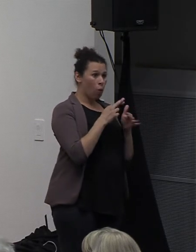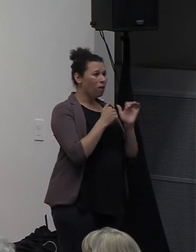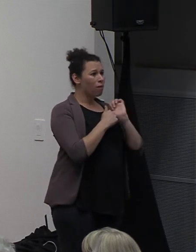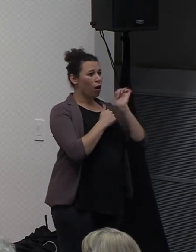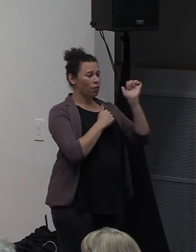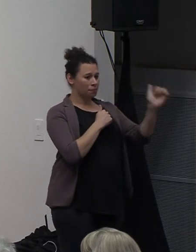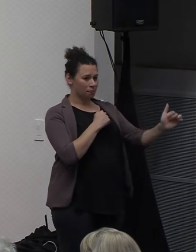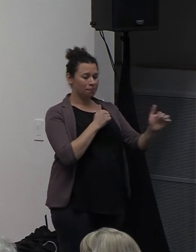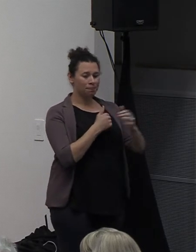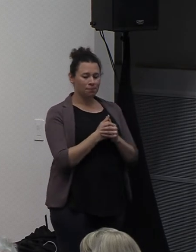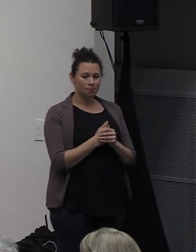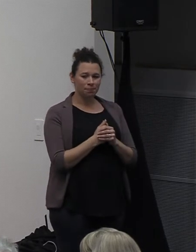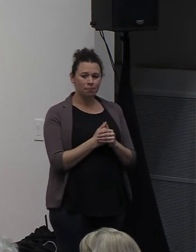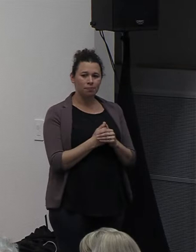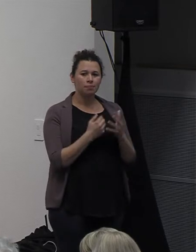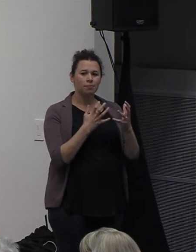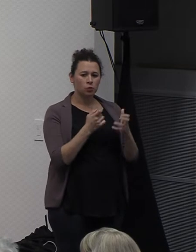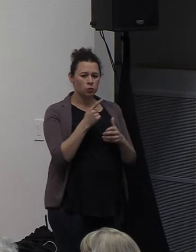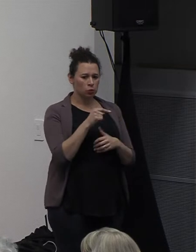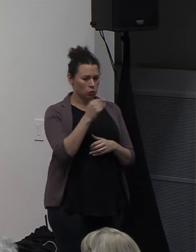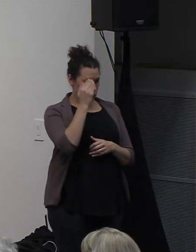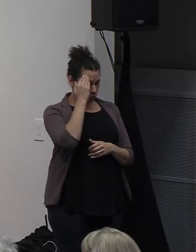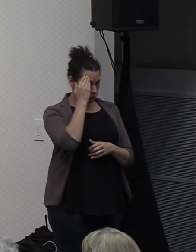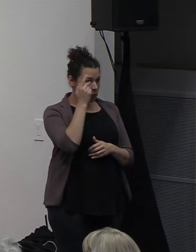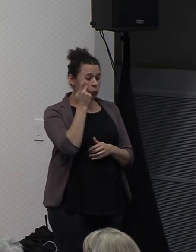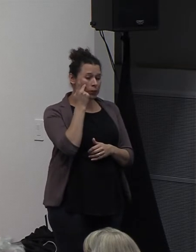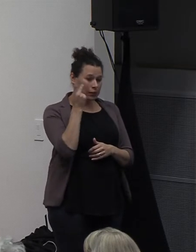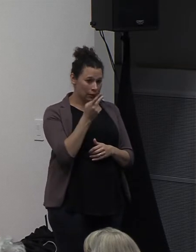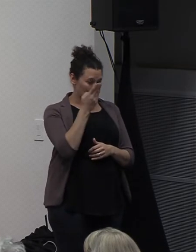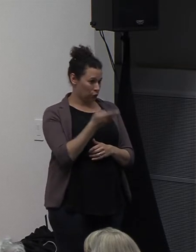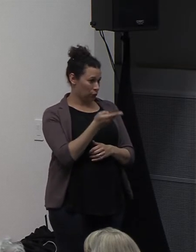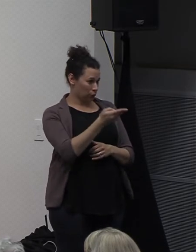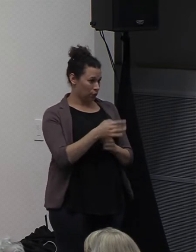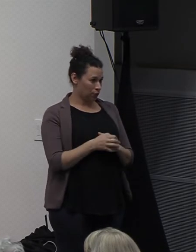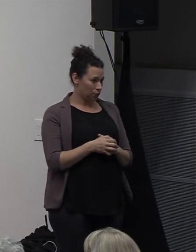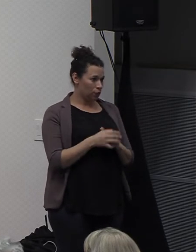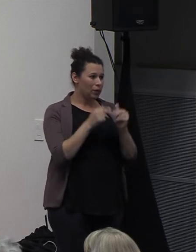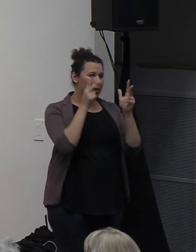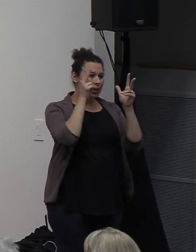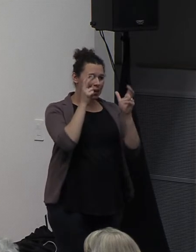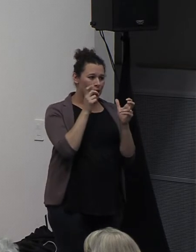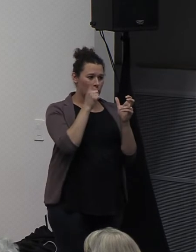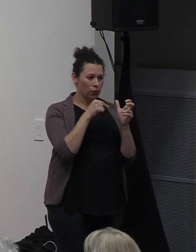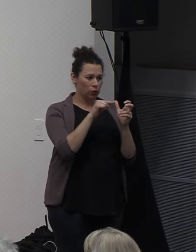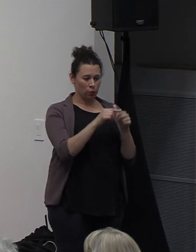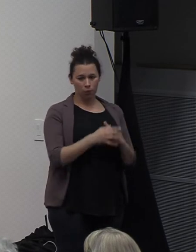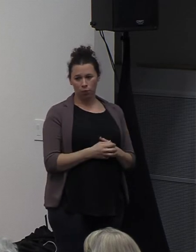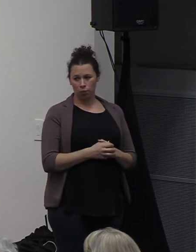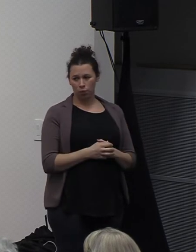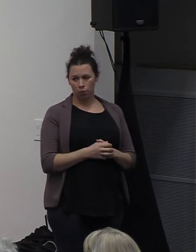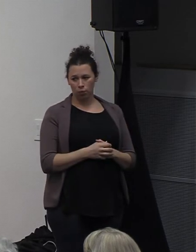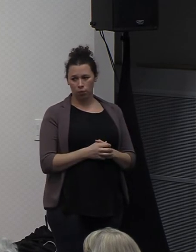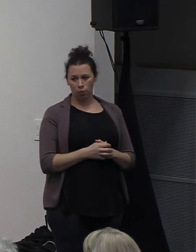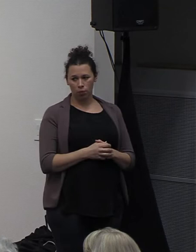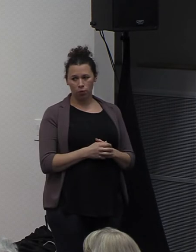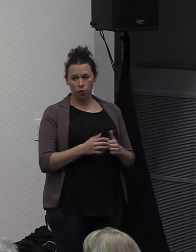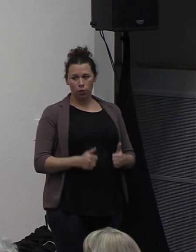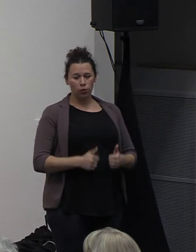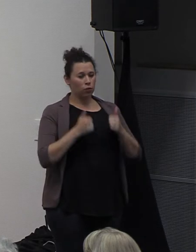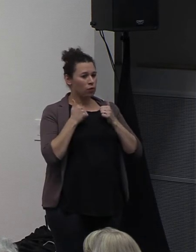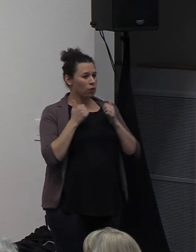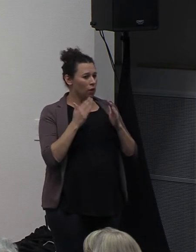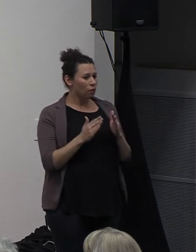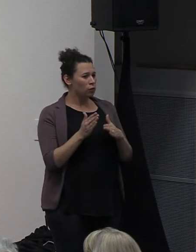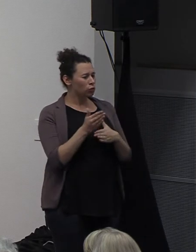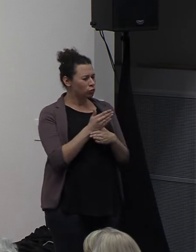we want you to know that we see you and we hear you. For those survivors who have shared their unique stories so